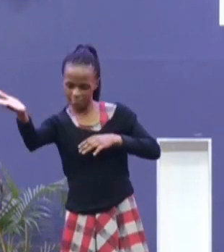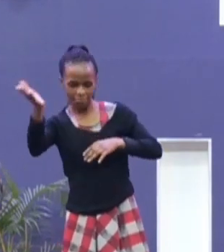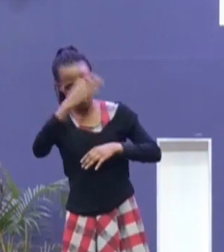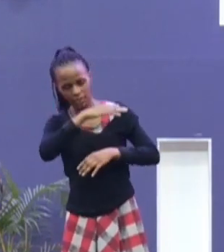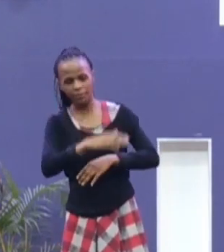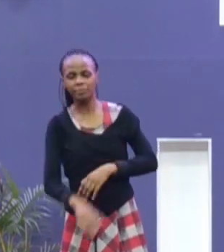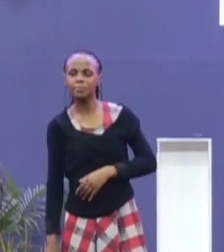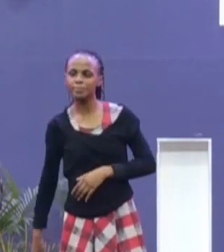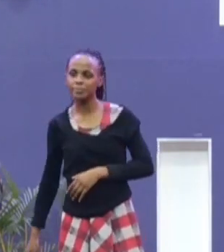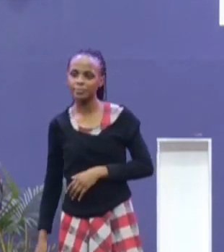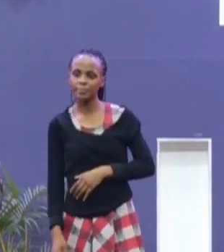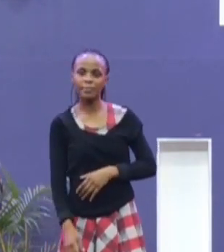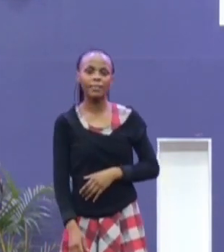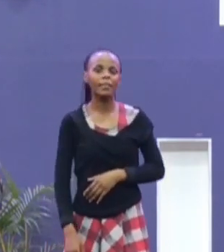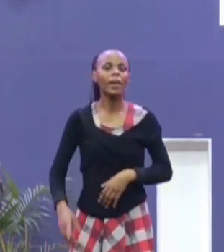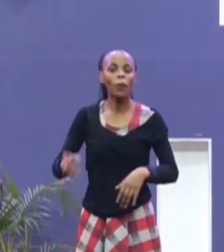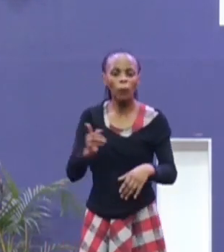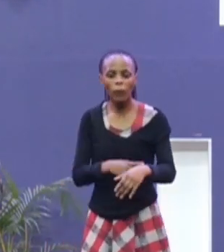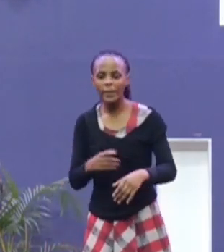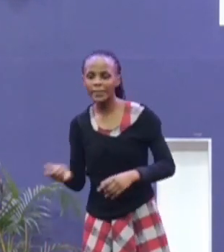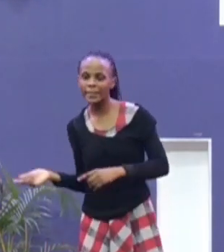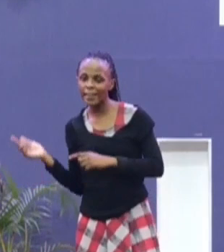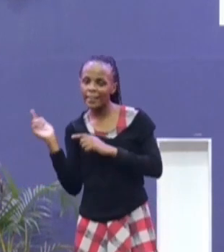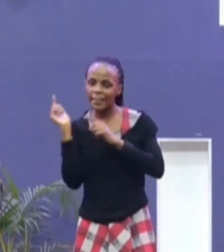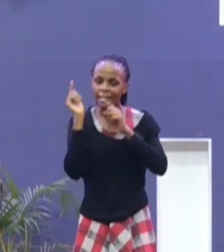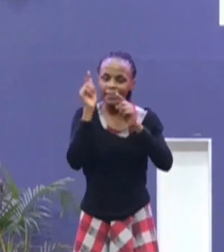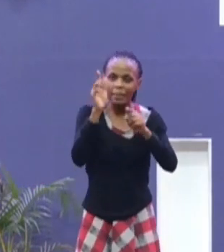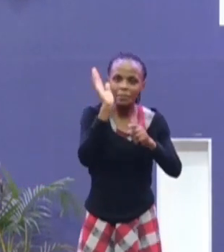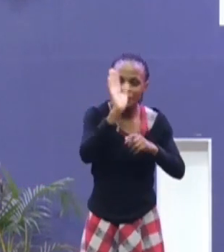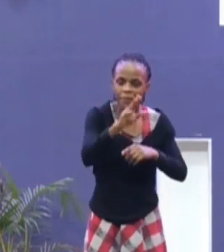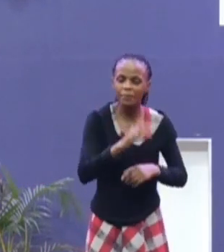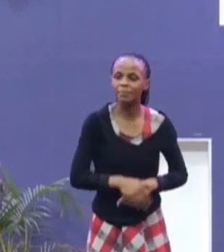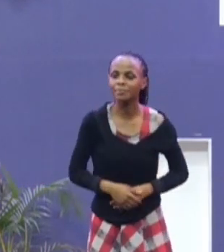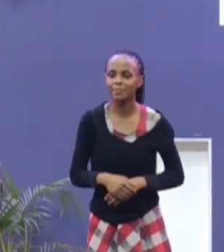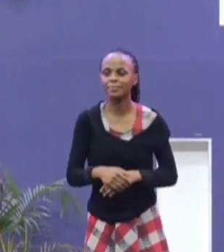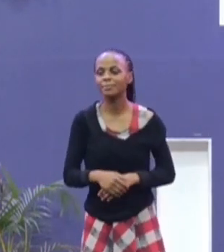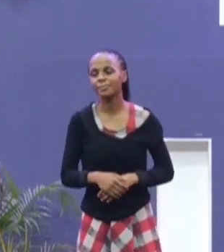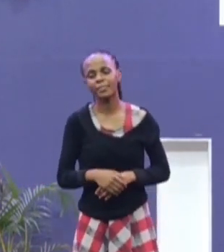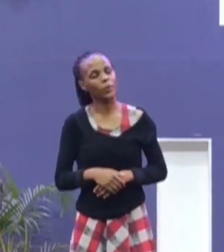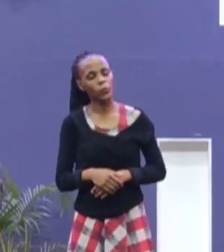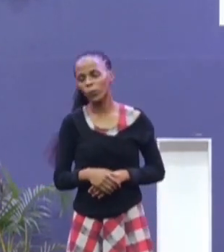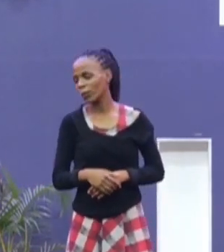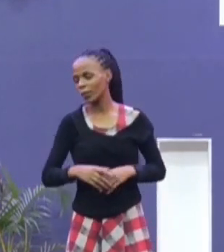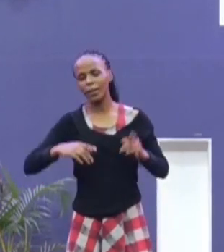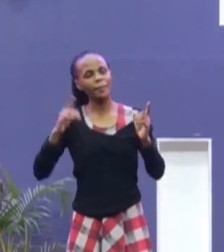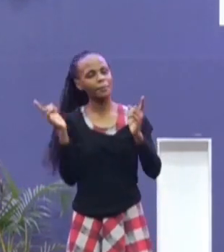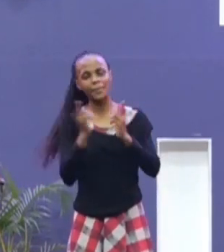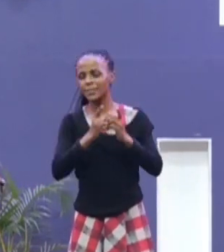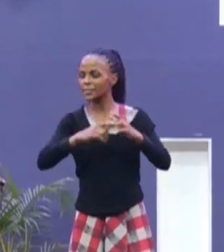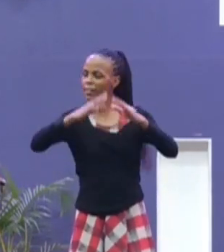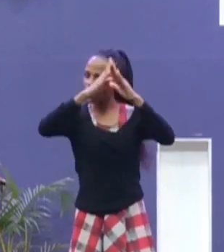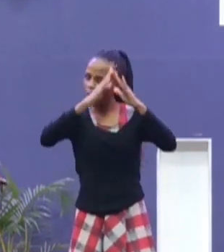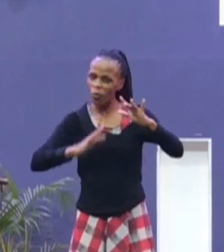kudda. And when he comes back, era bwajja, he finds the house swept